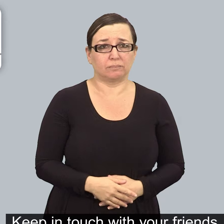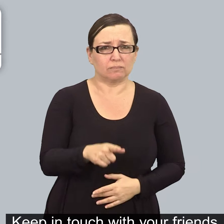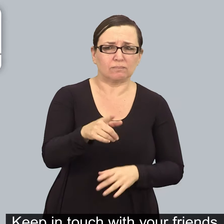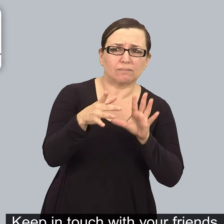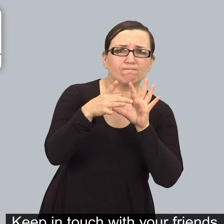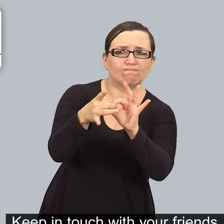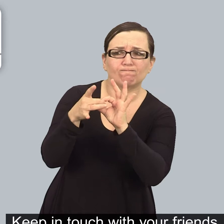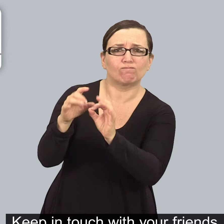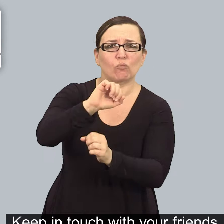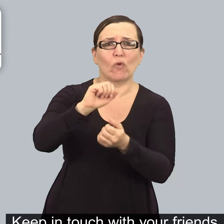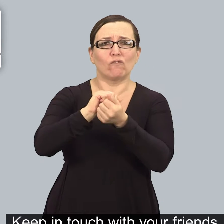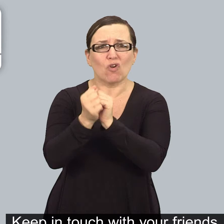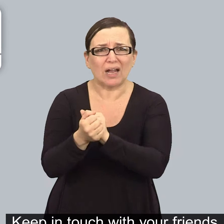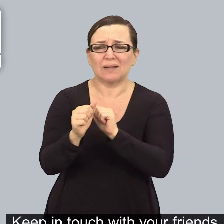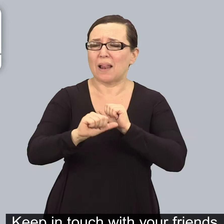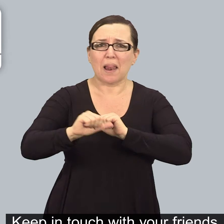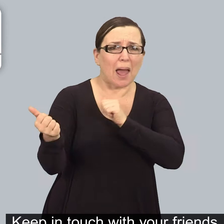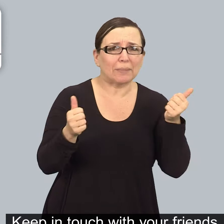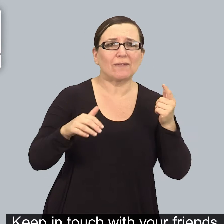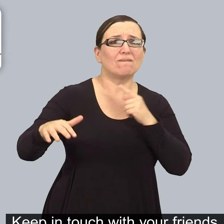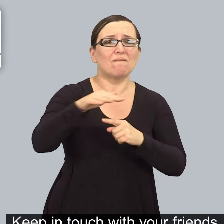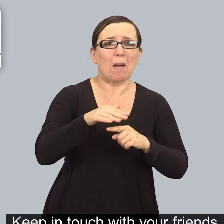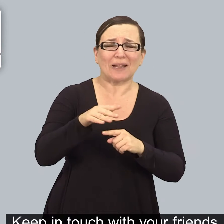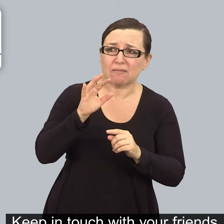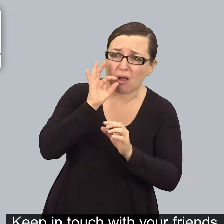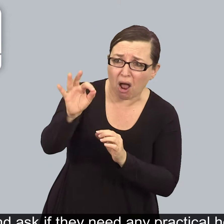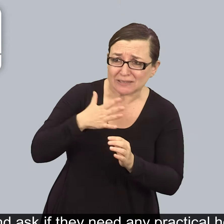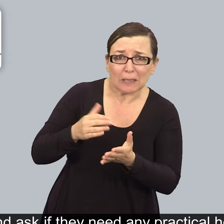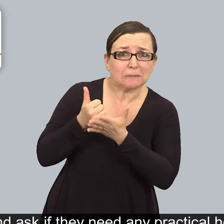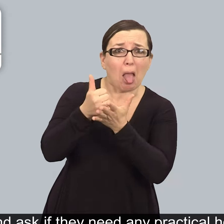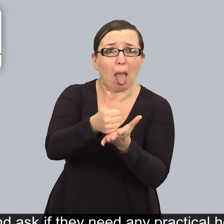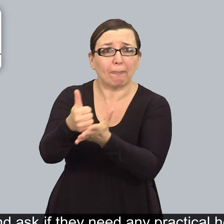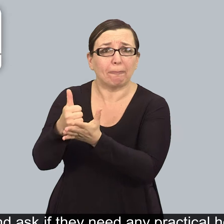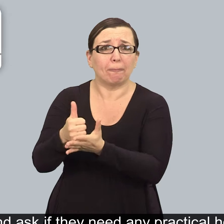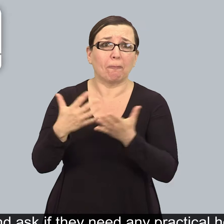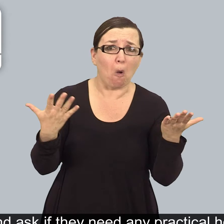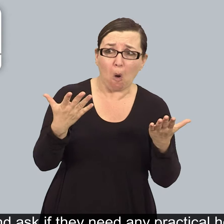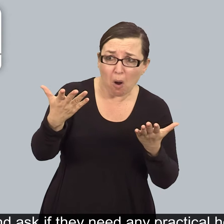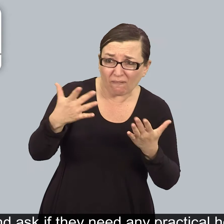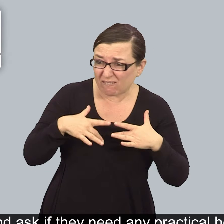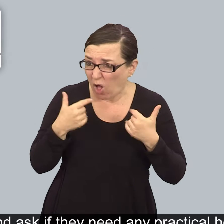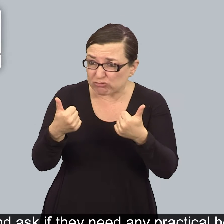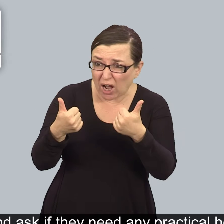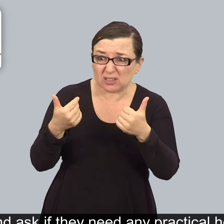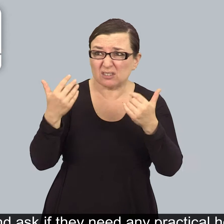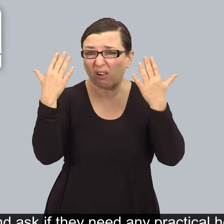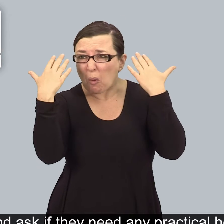Keep in touch with your friends, neighbours and family and ask if they need any practical help or if they're feeling under the